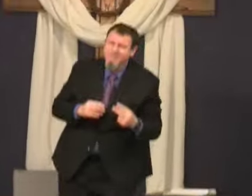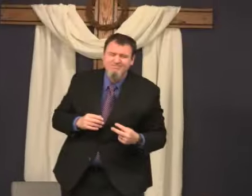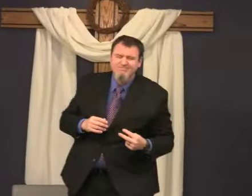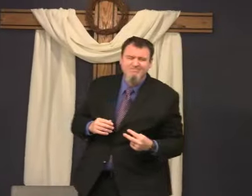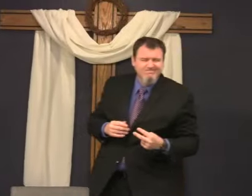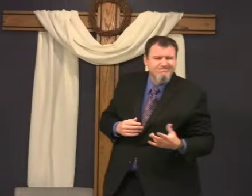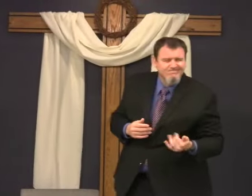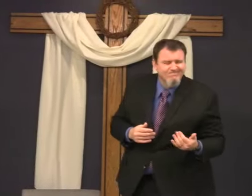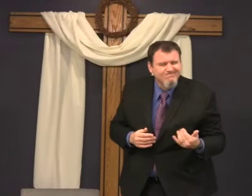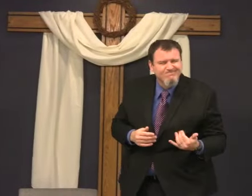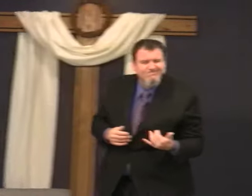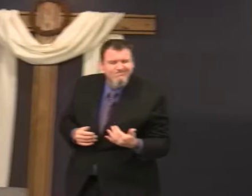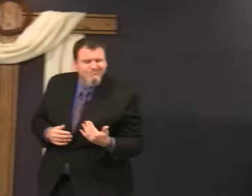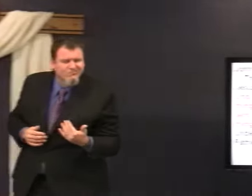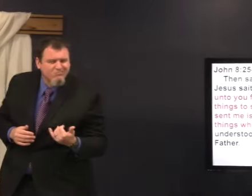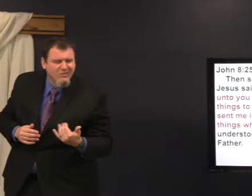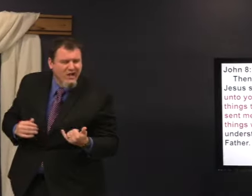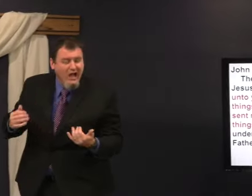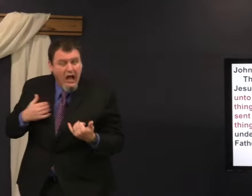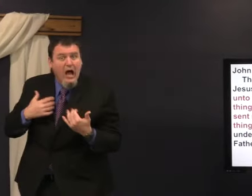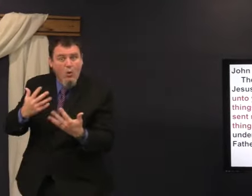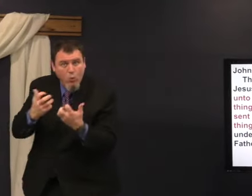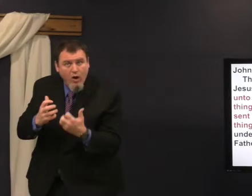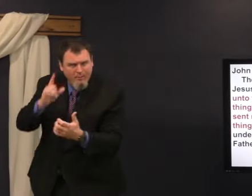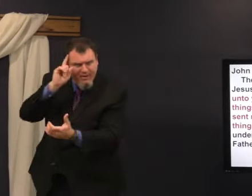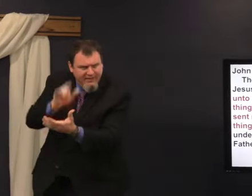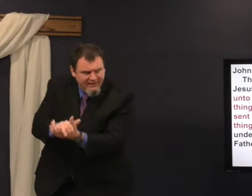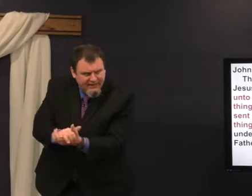And the Jews were saying,